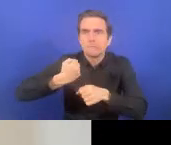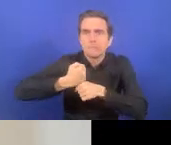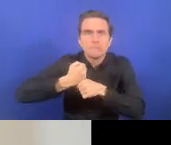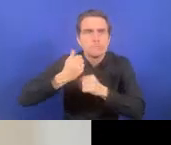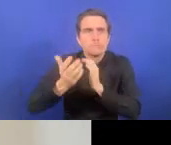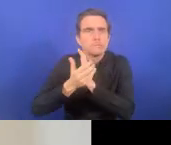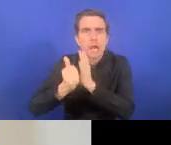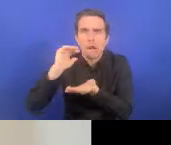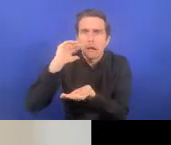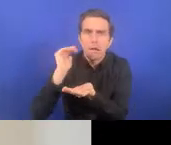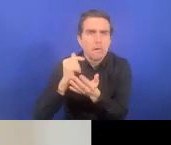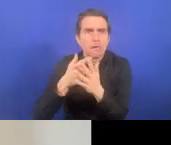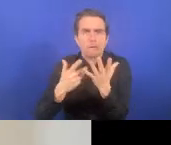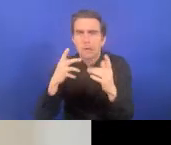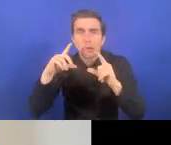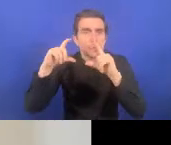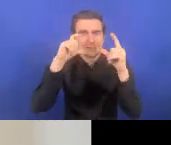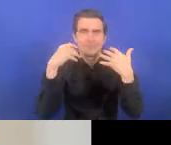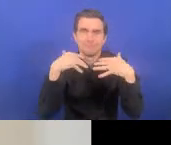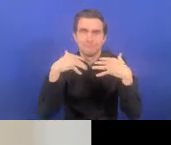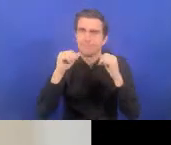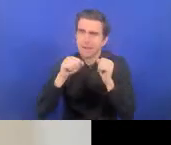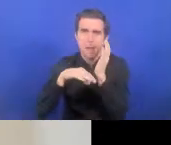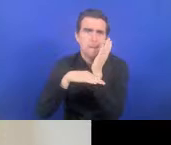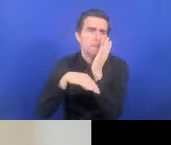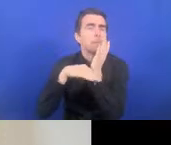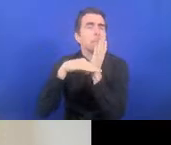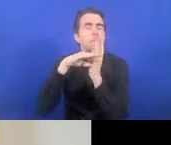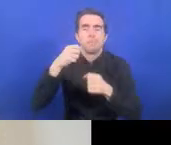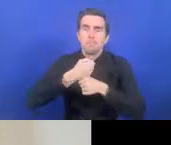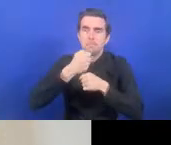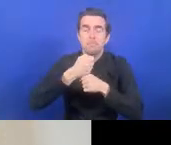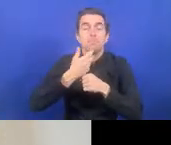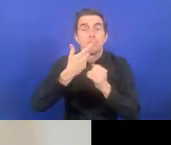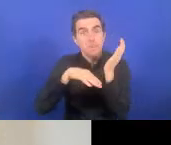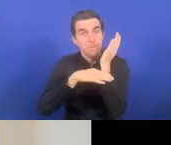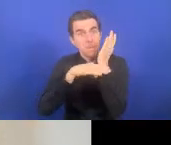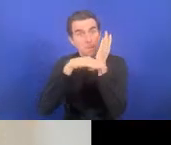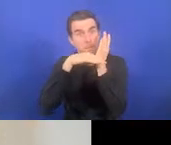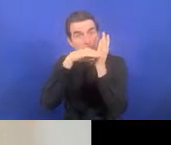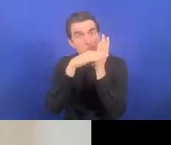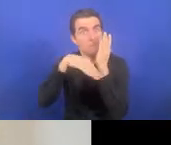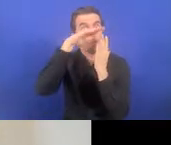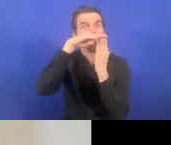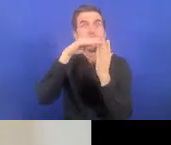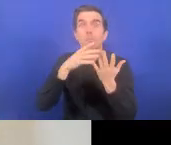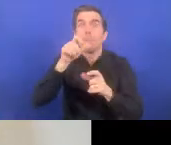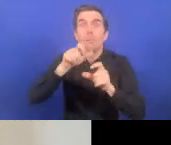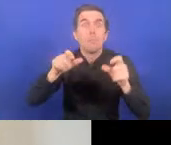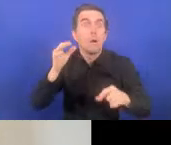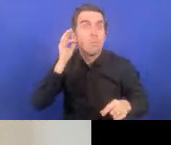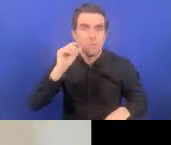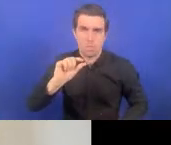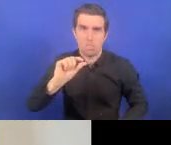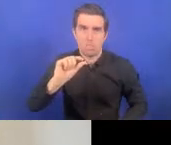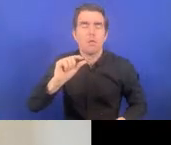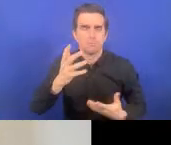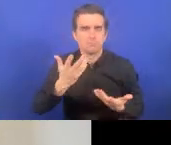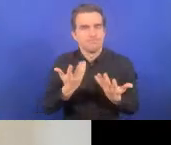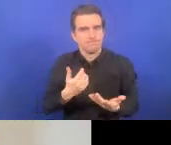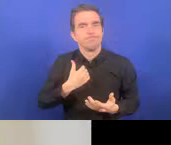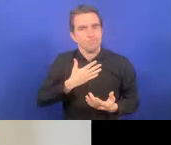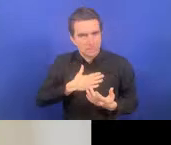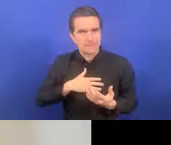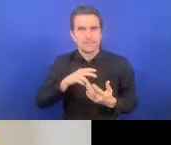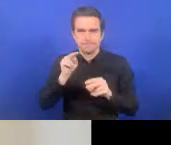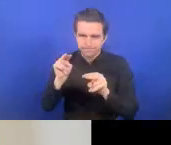how the public sector can lead the way in changing this, helping to create equal opportunities for the girls of today to